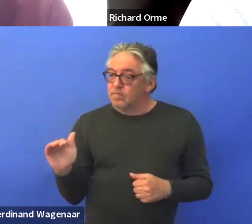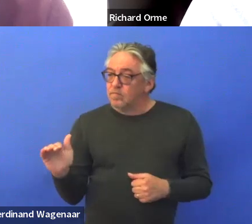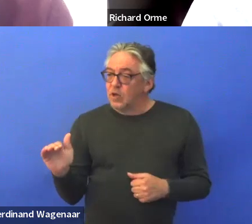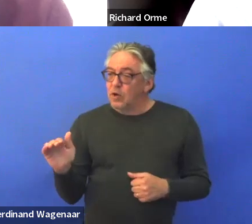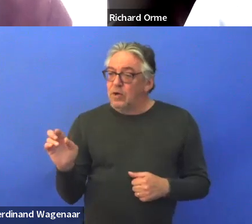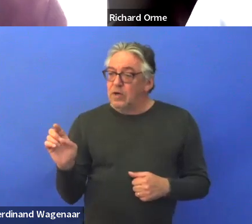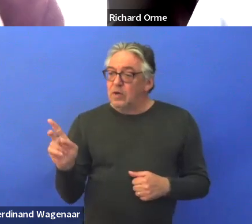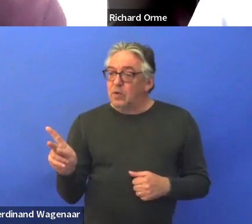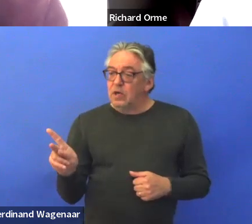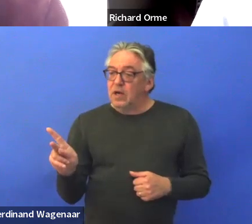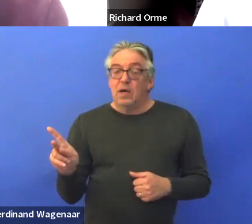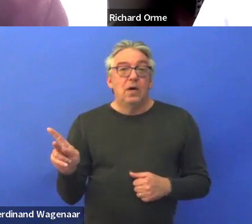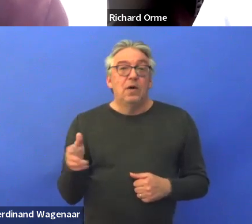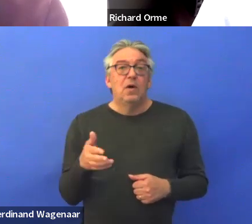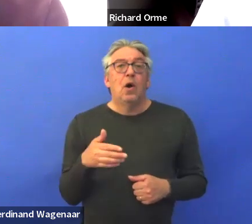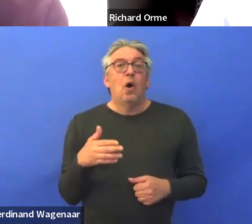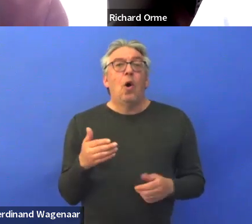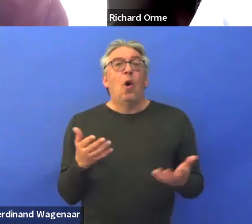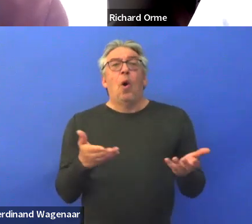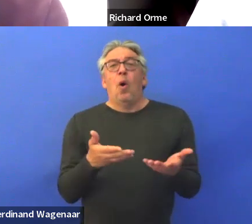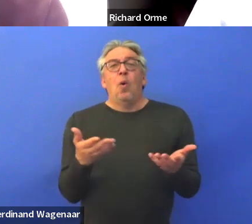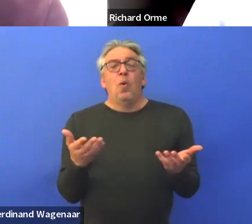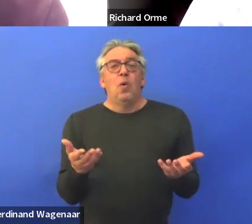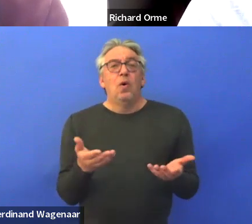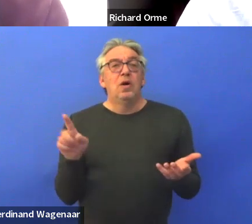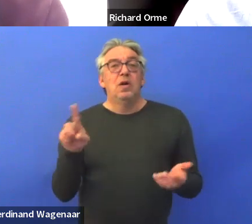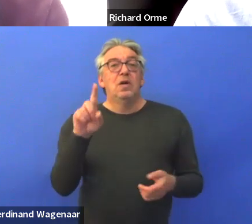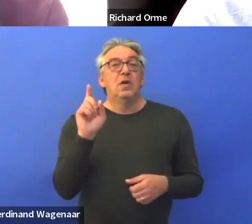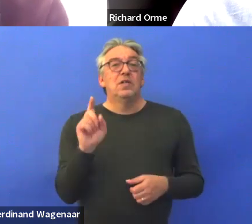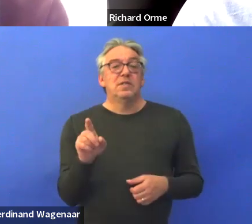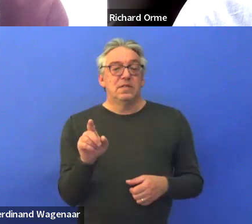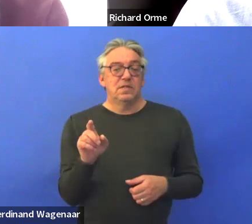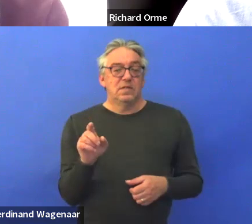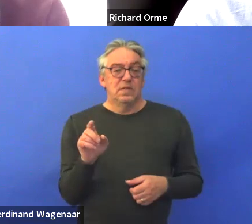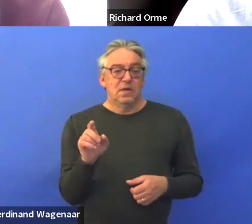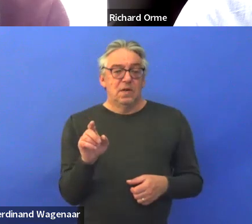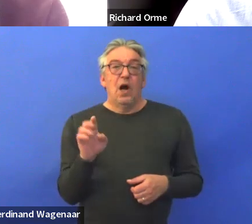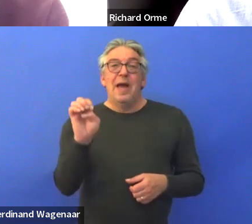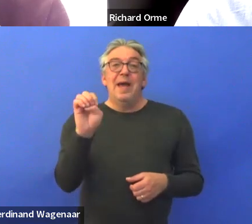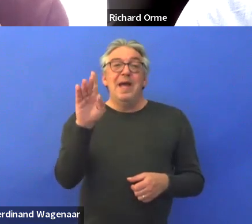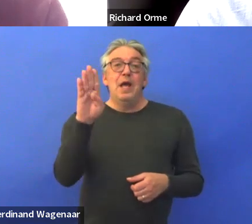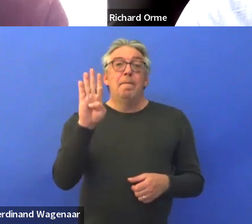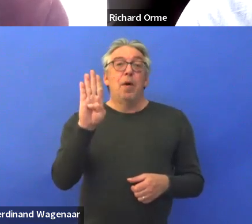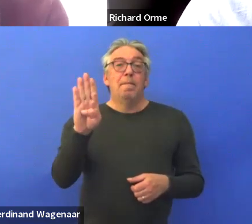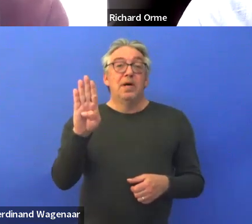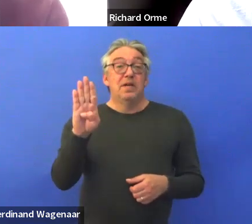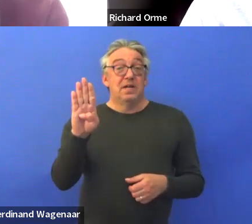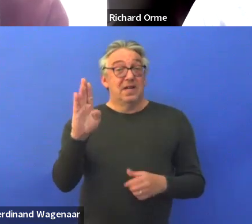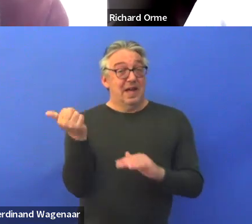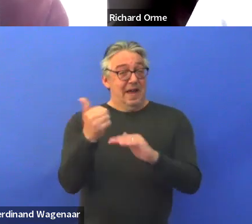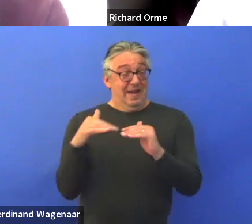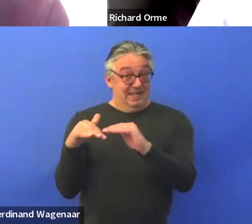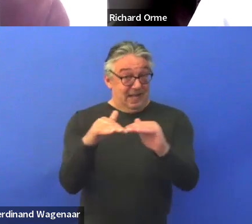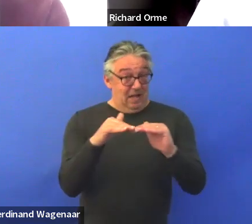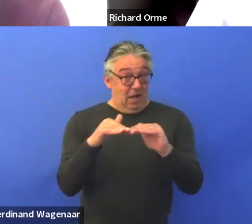okay, what should be a standard EPUB must contain? I think that's, I don't know, Richard, if you